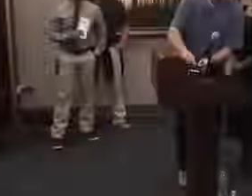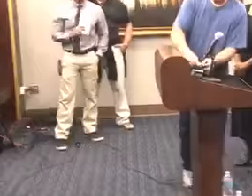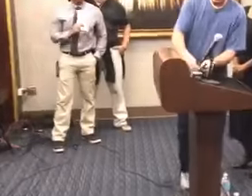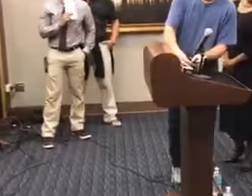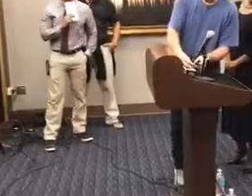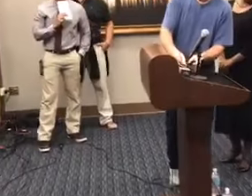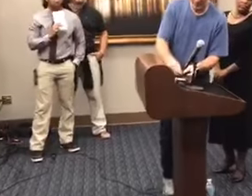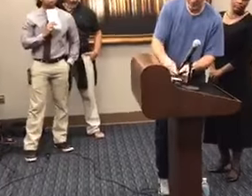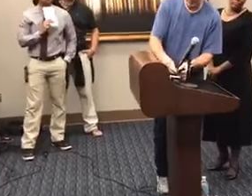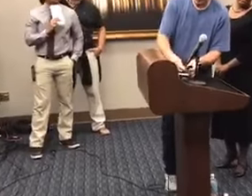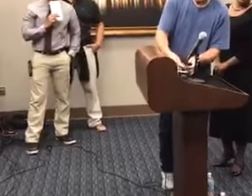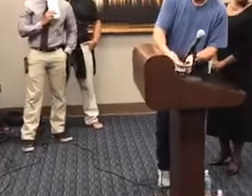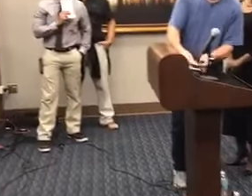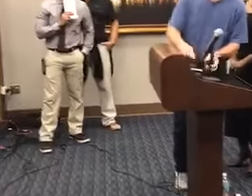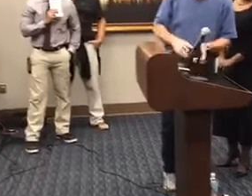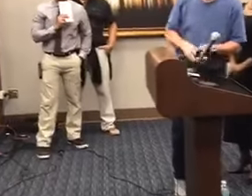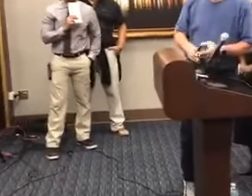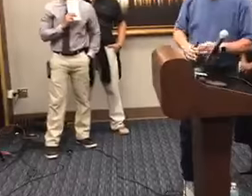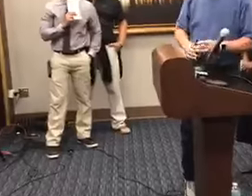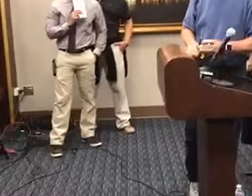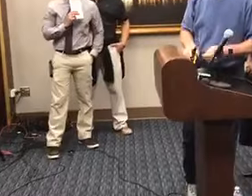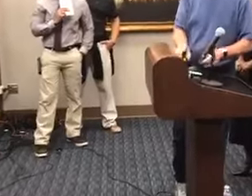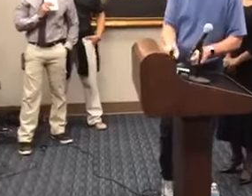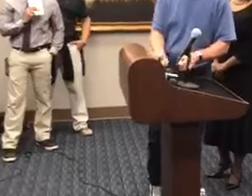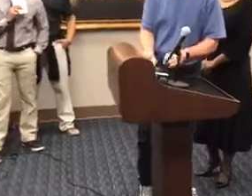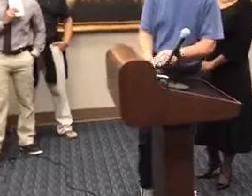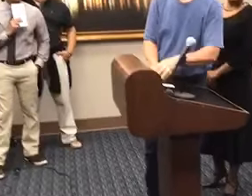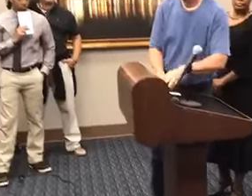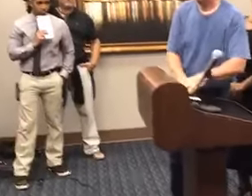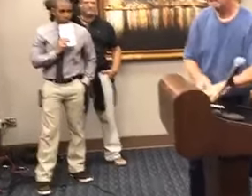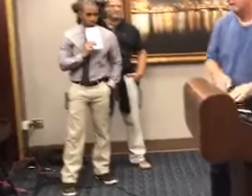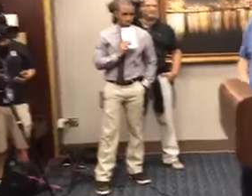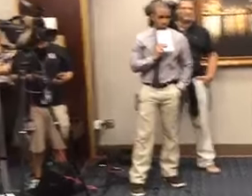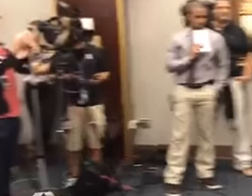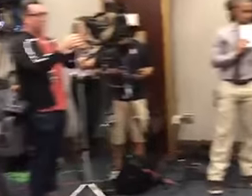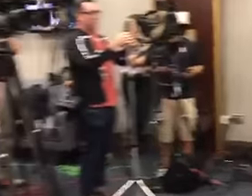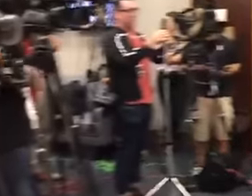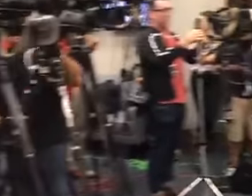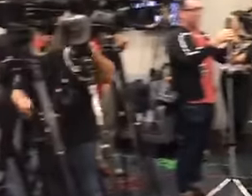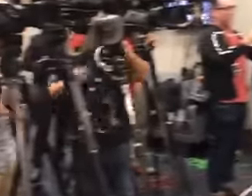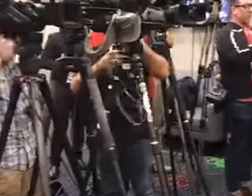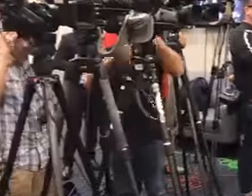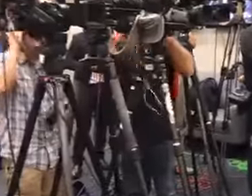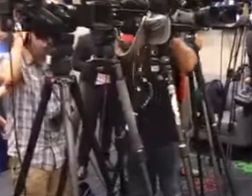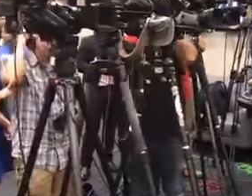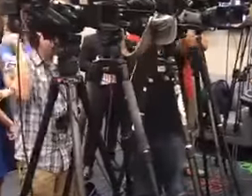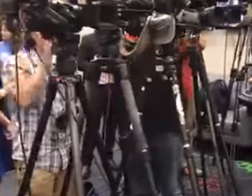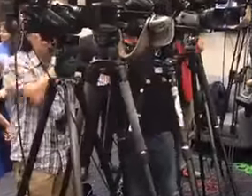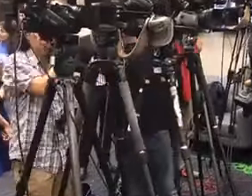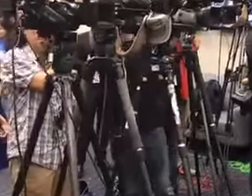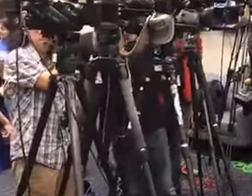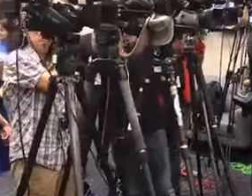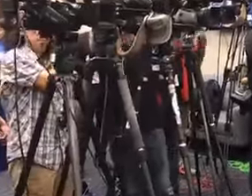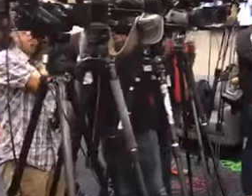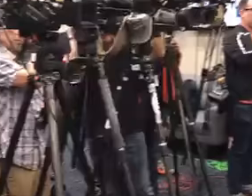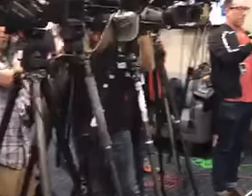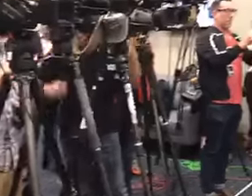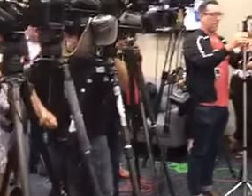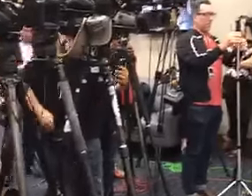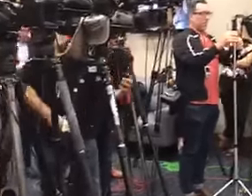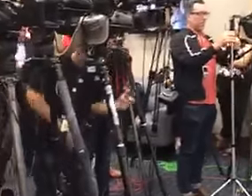work out some last-minute audio issues, as you can see, and we'll get started here in just a few moments. So hang with